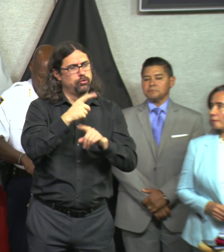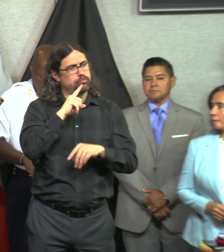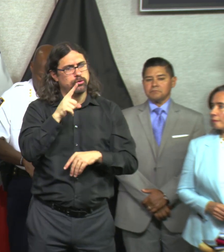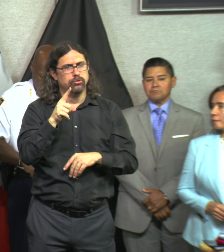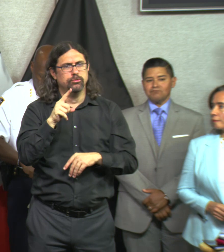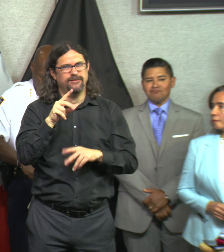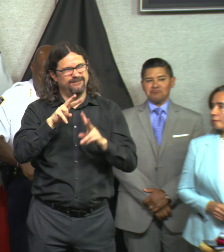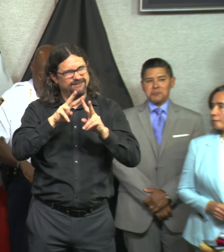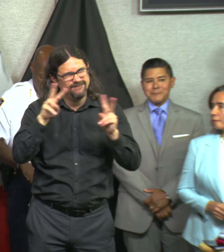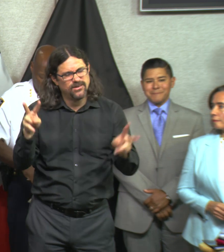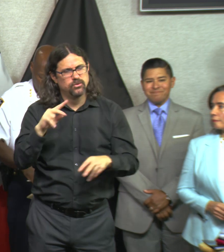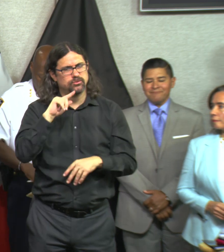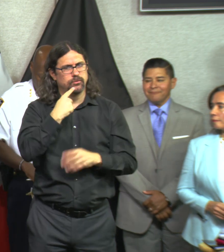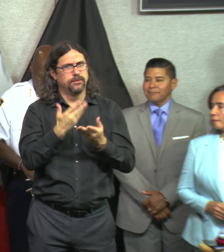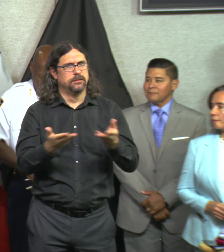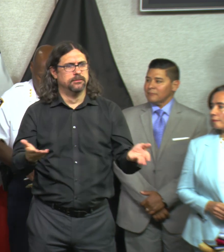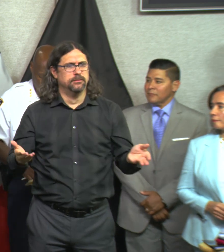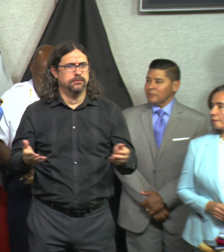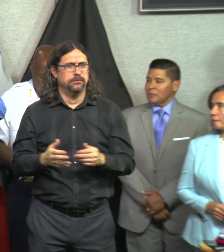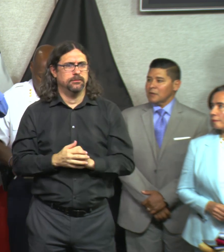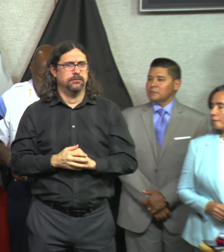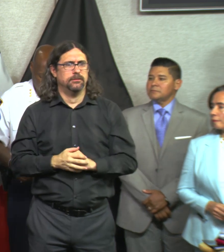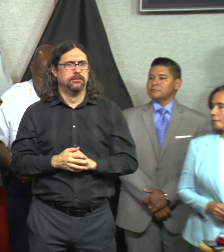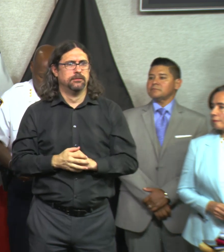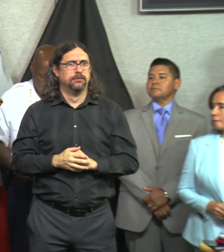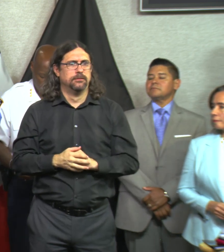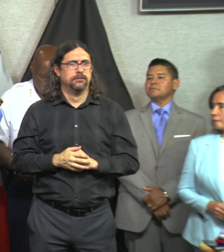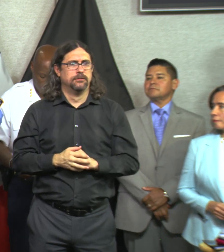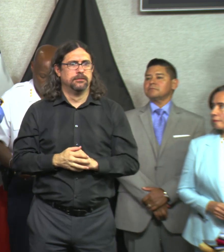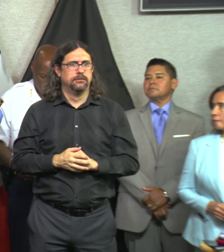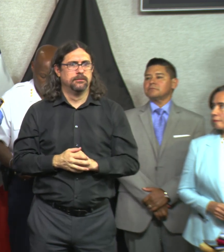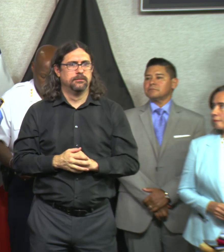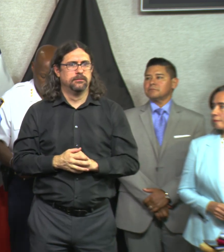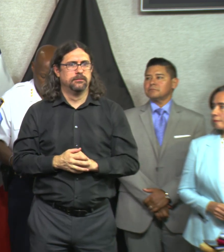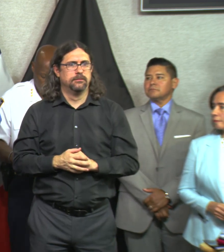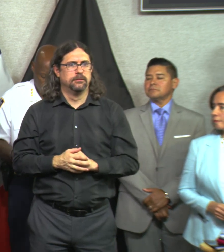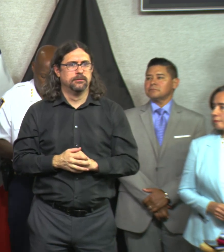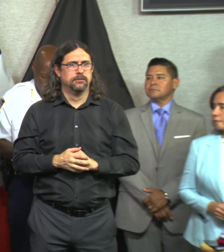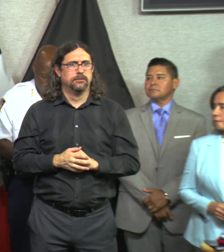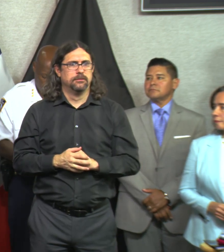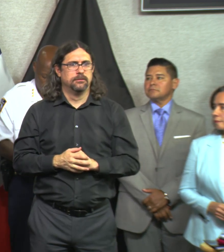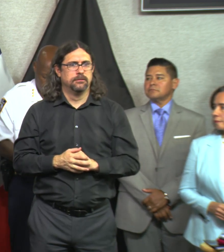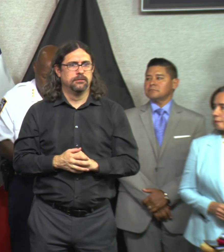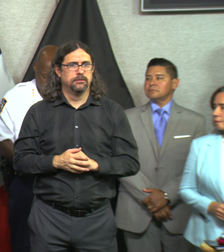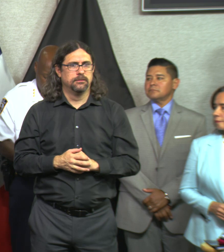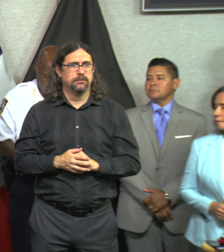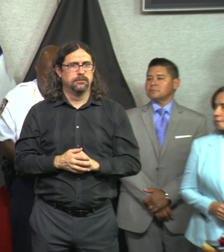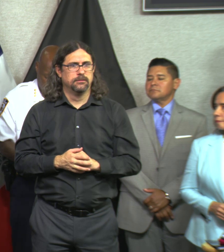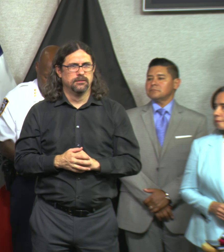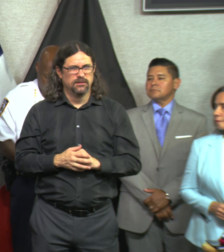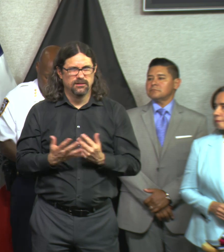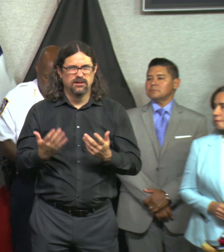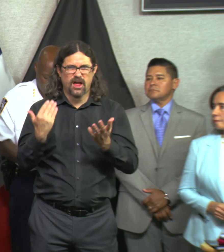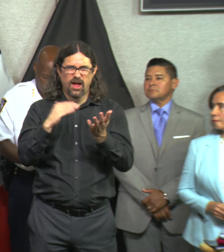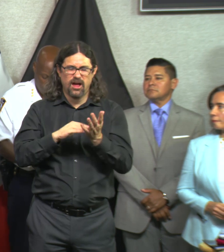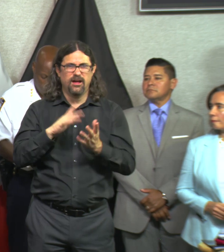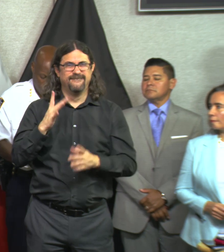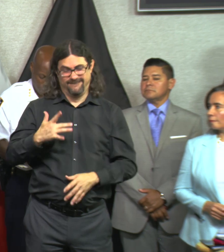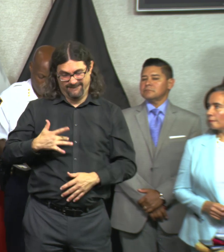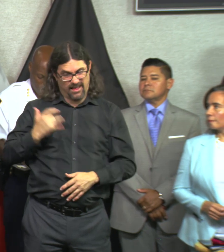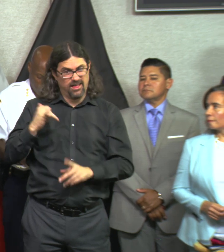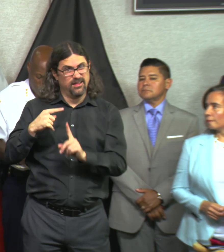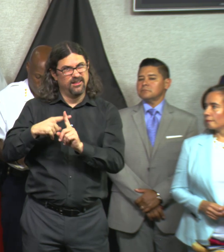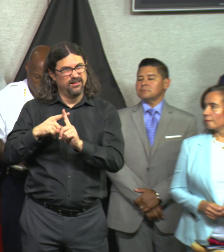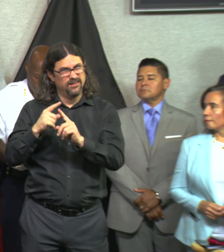kind of level, a heat index to over 110. Again, that's going to feel like over 110 degrees. It's pretty shocking to the body.